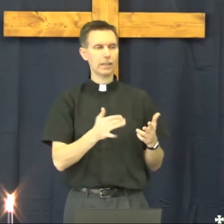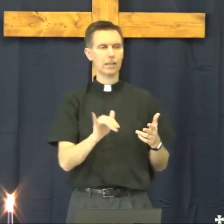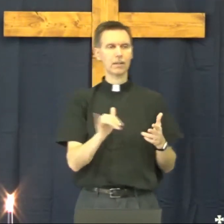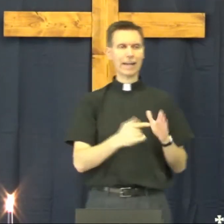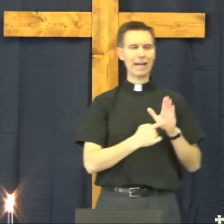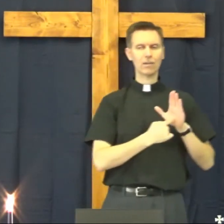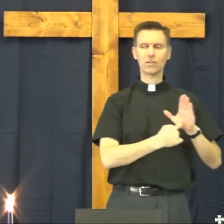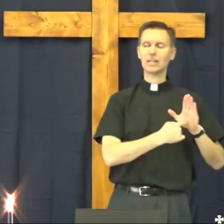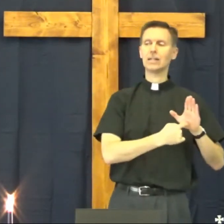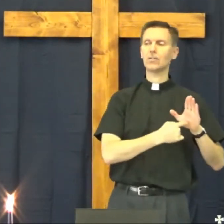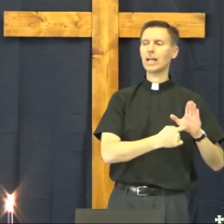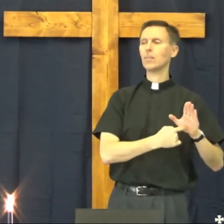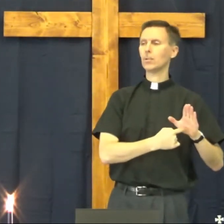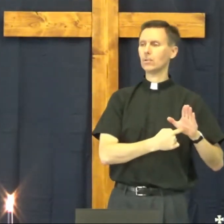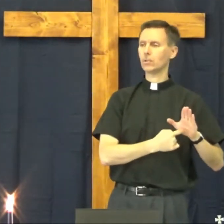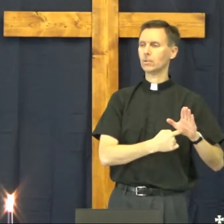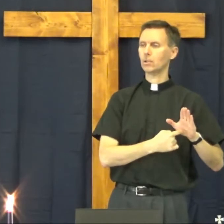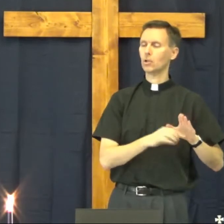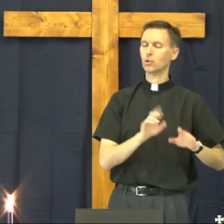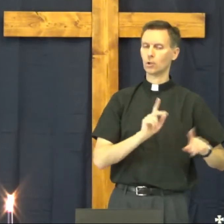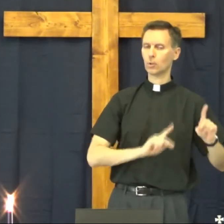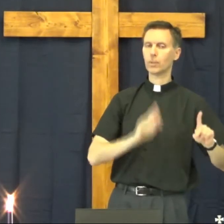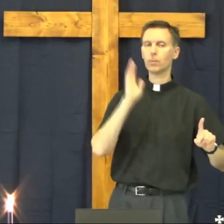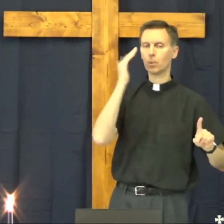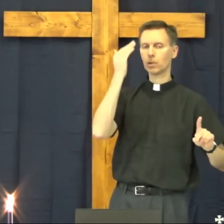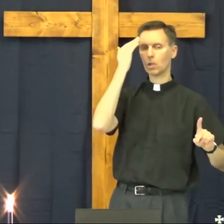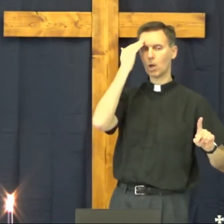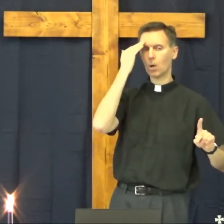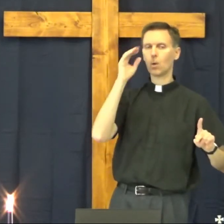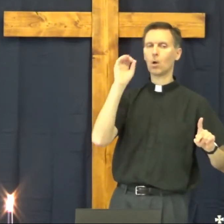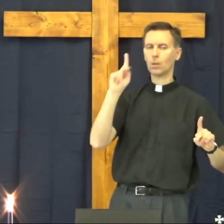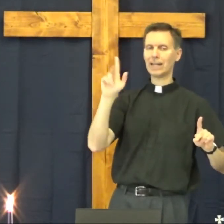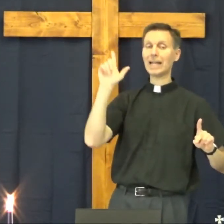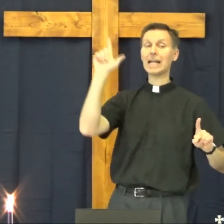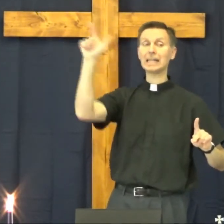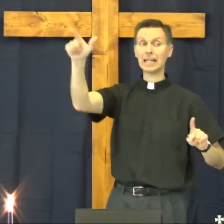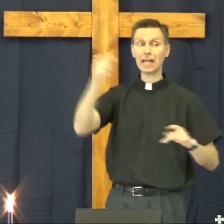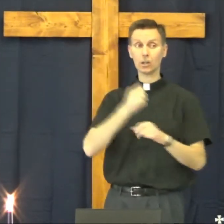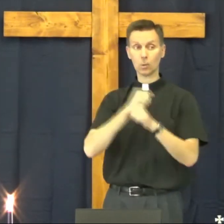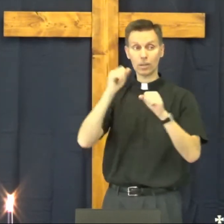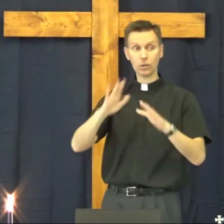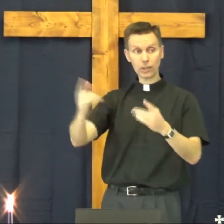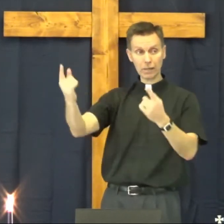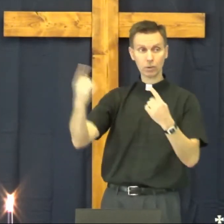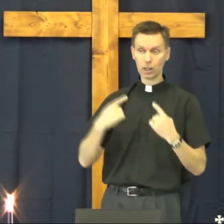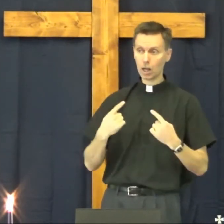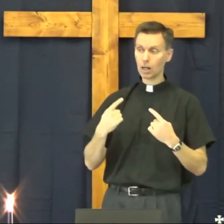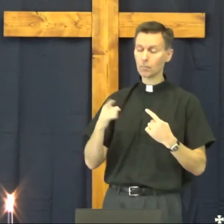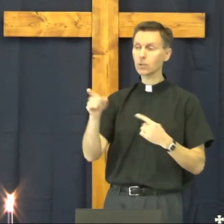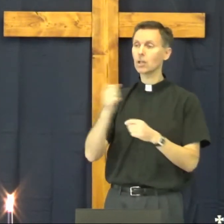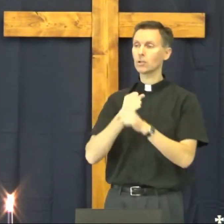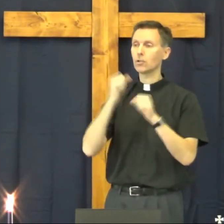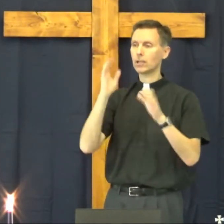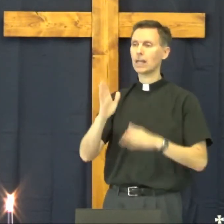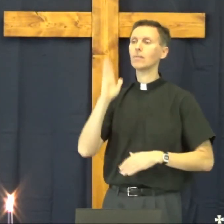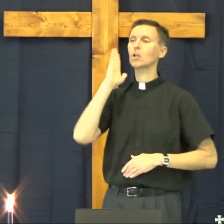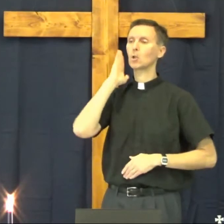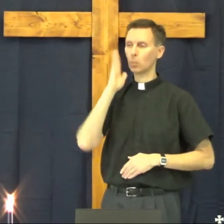here as examples so that people would know, okay, later when the Savior comes, the Savior will